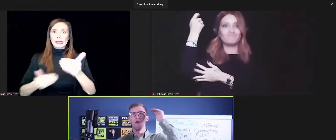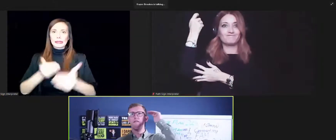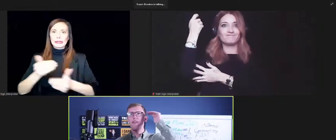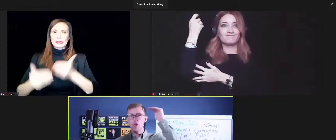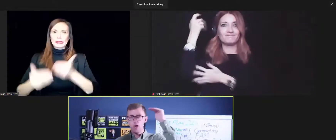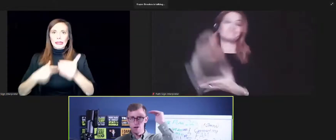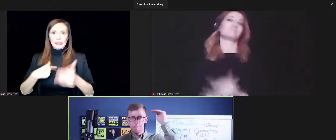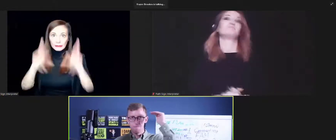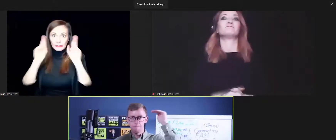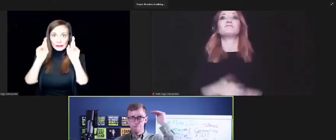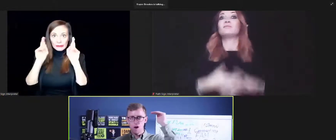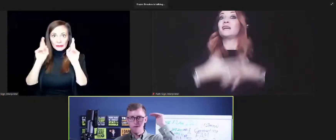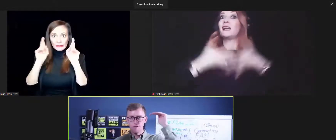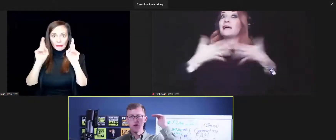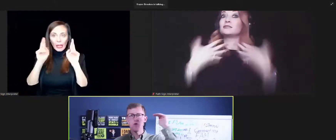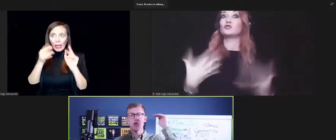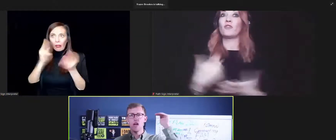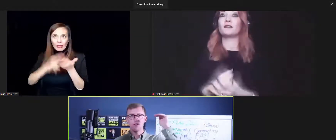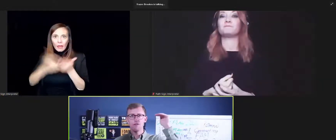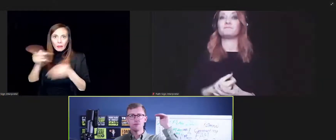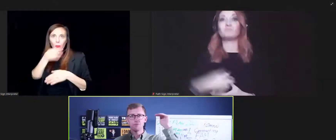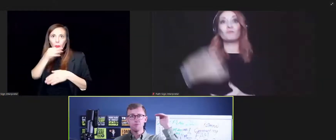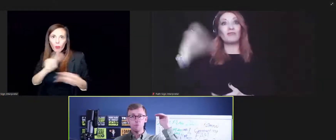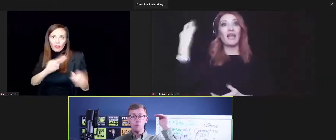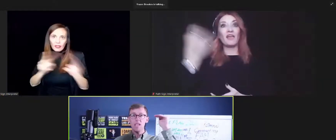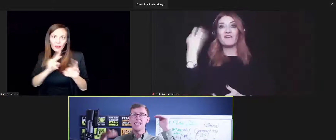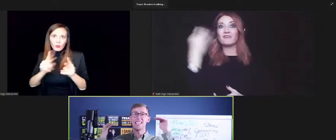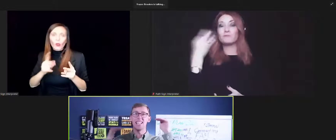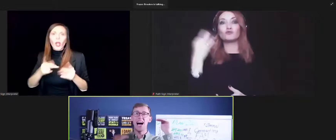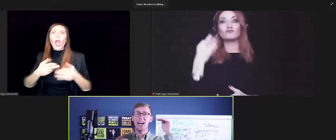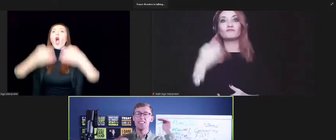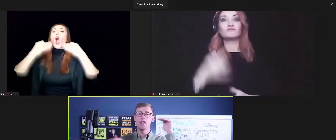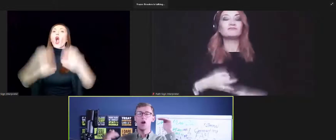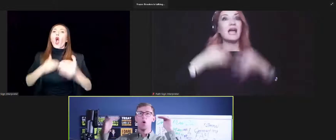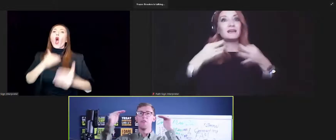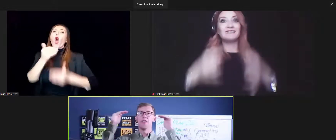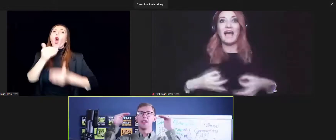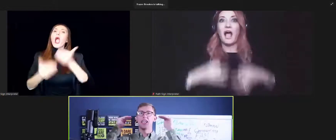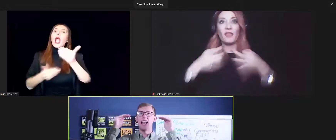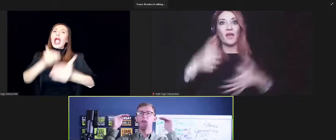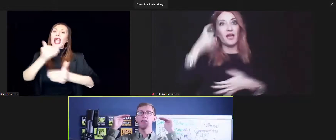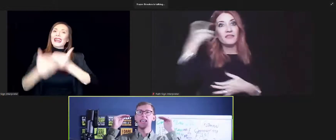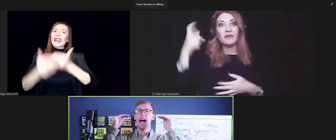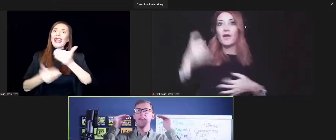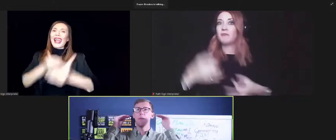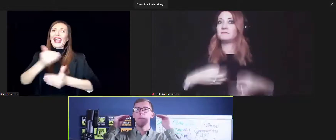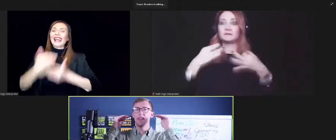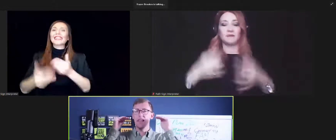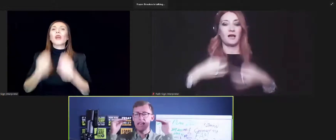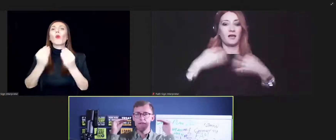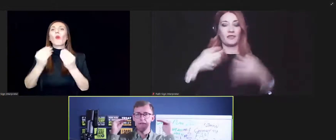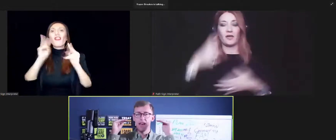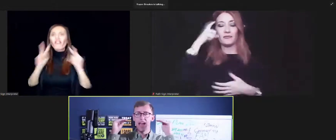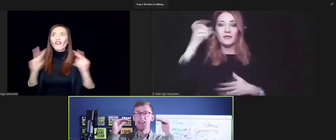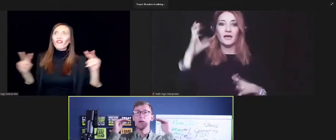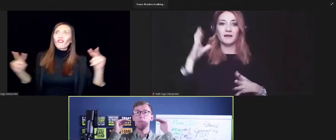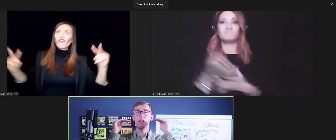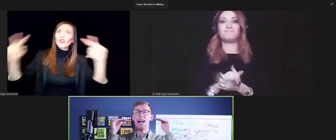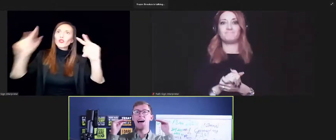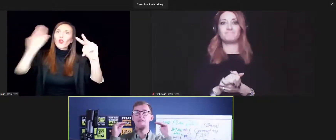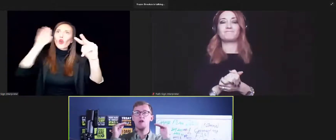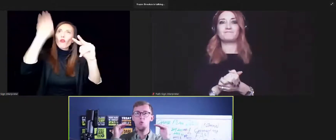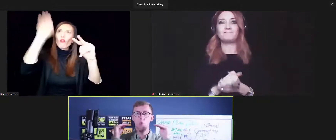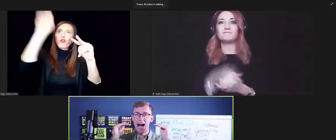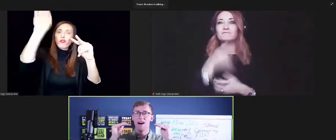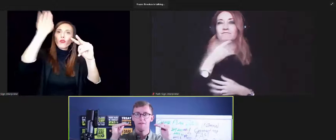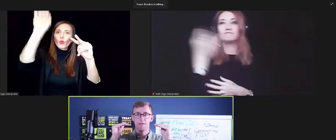your vision of your future self is aligned with the clarity and the belief in the plan